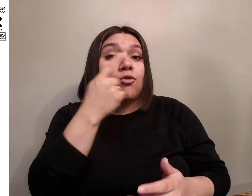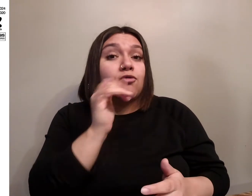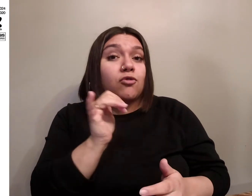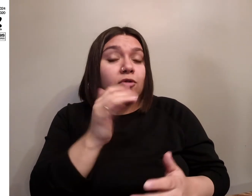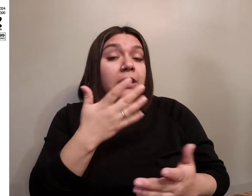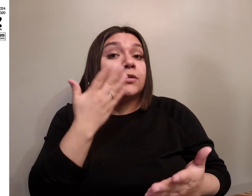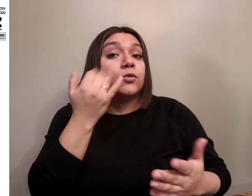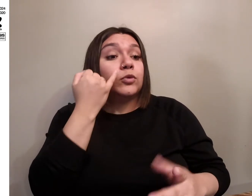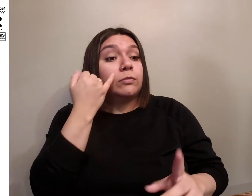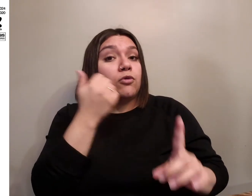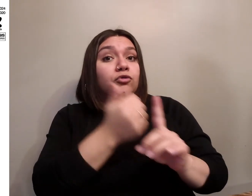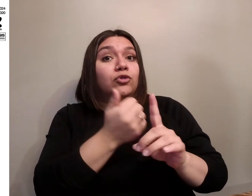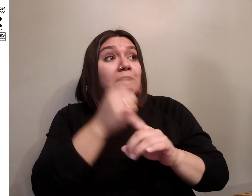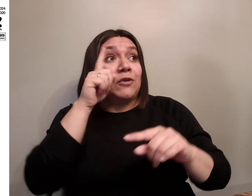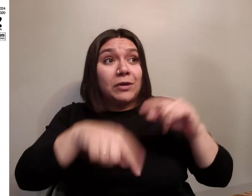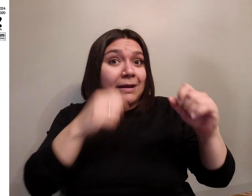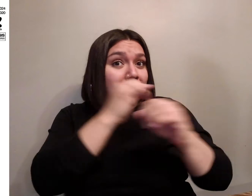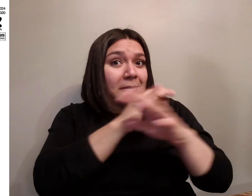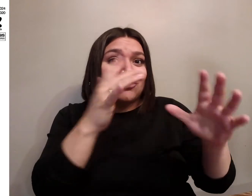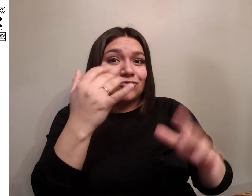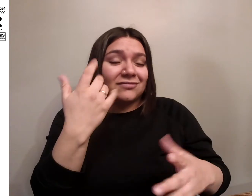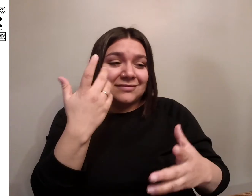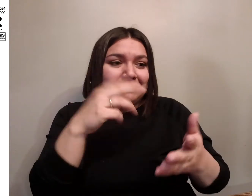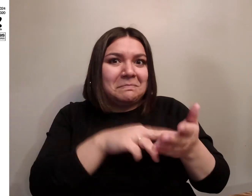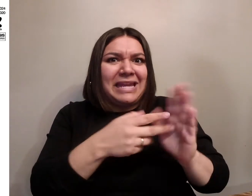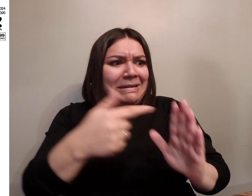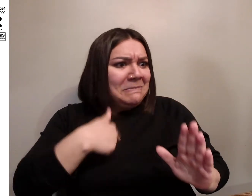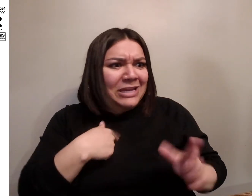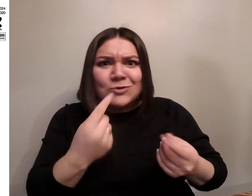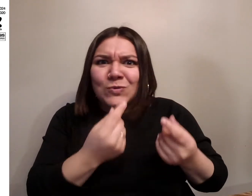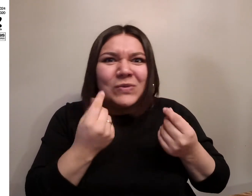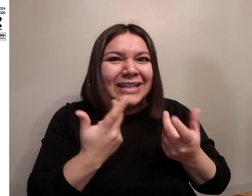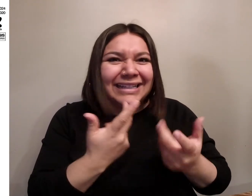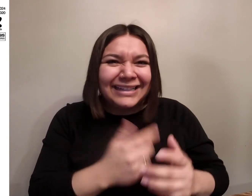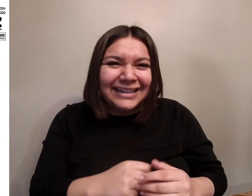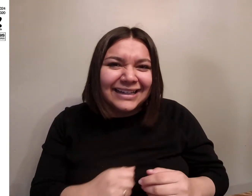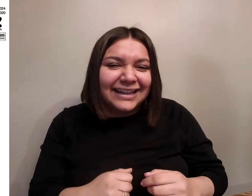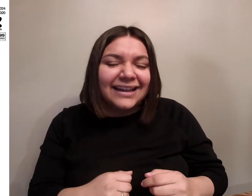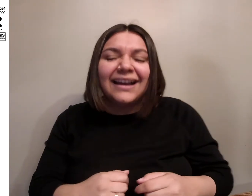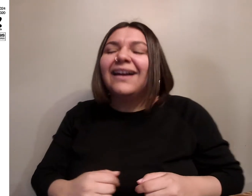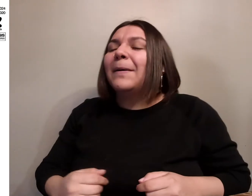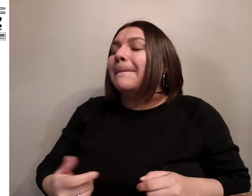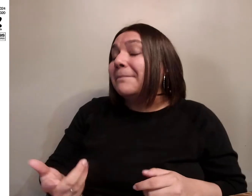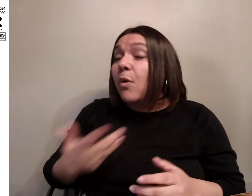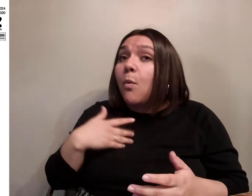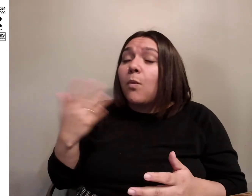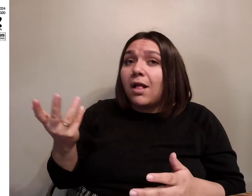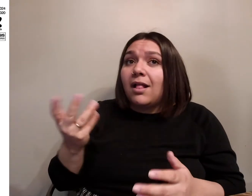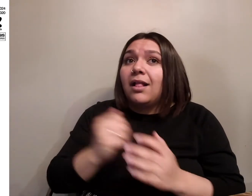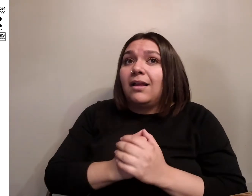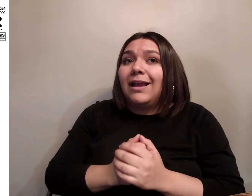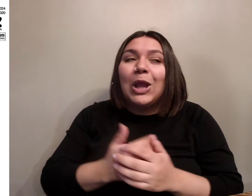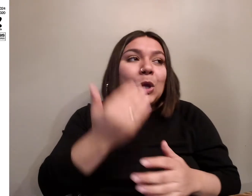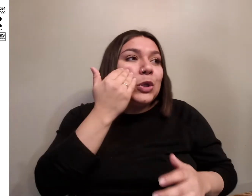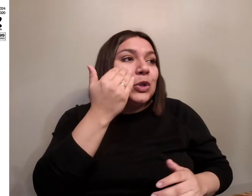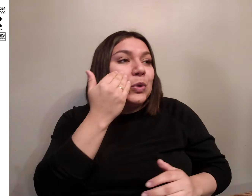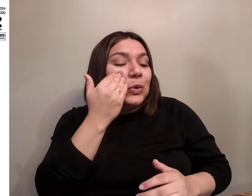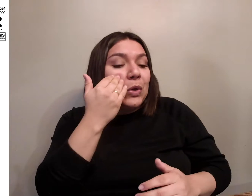what it might look like. So if you can't imagine it, what am I supposed to